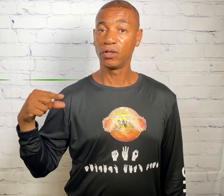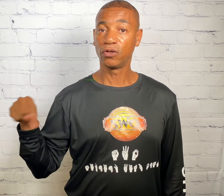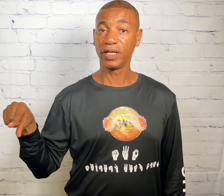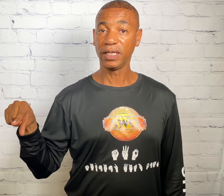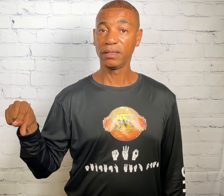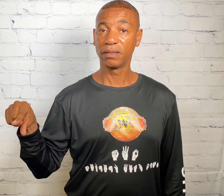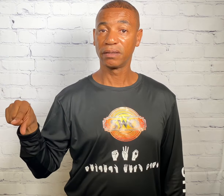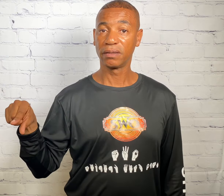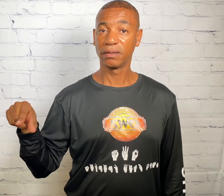green,